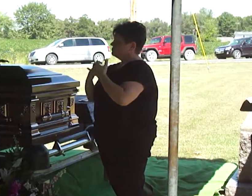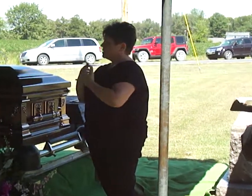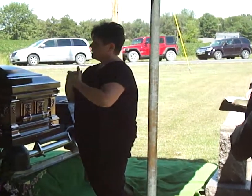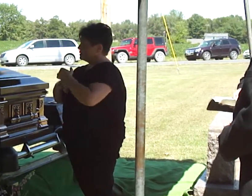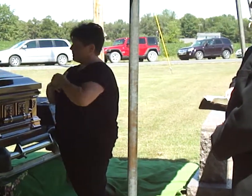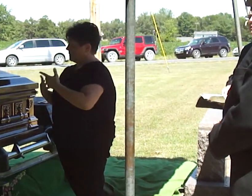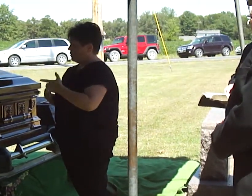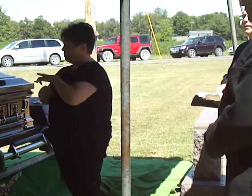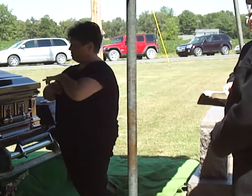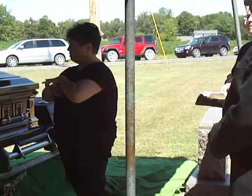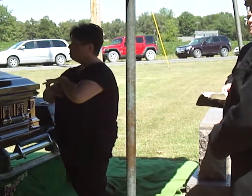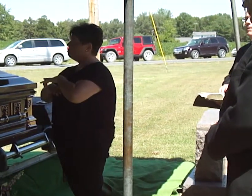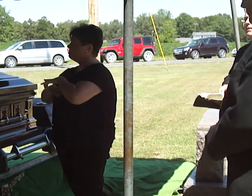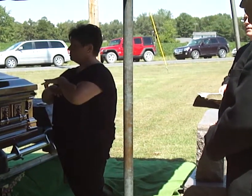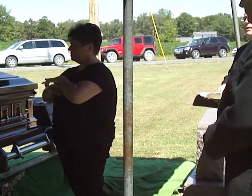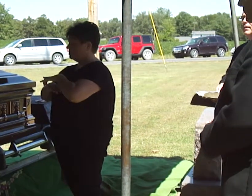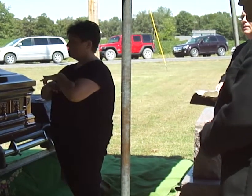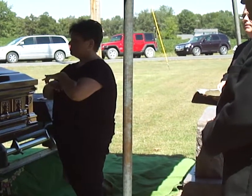upon this earth,